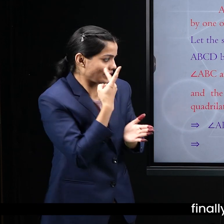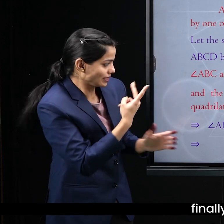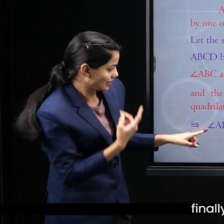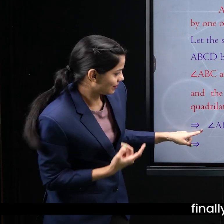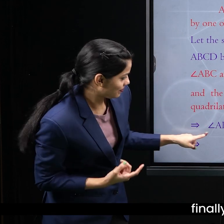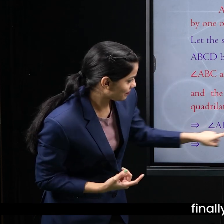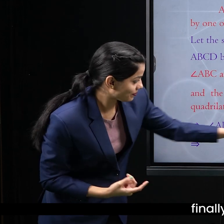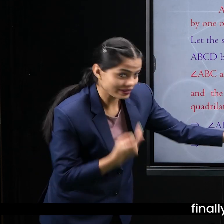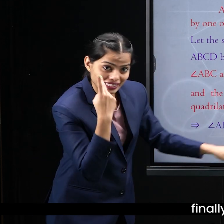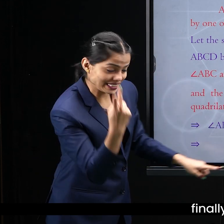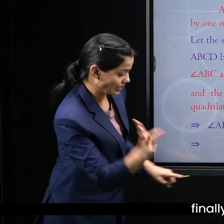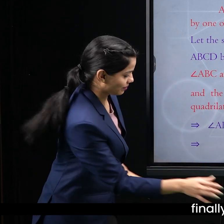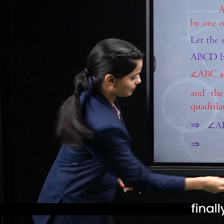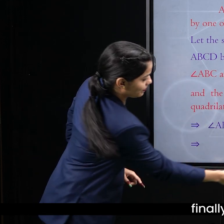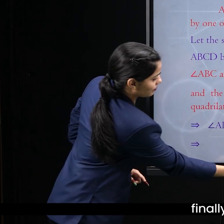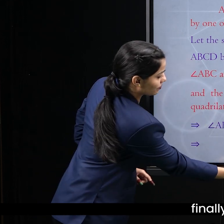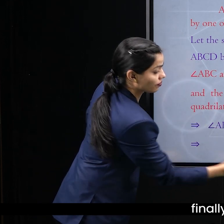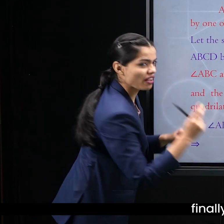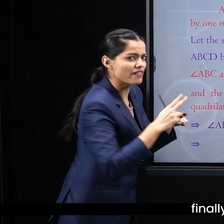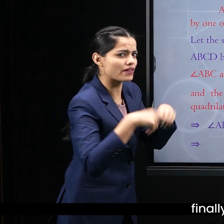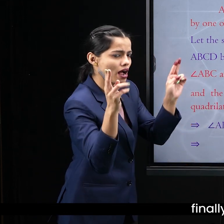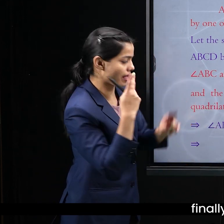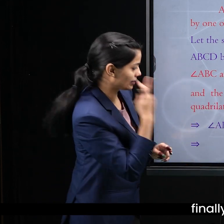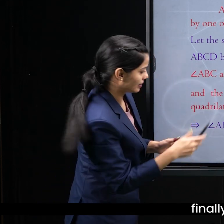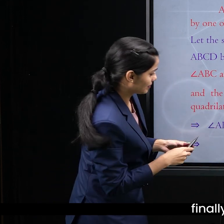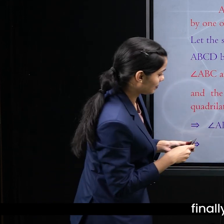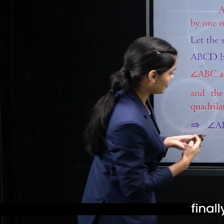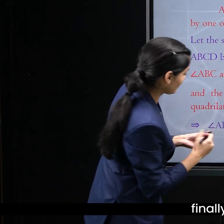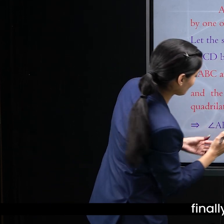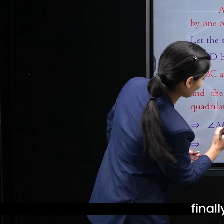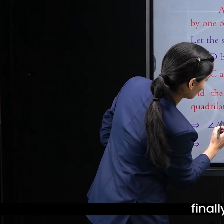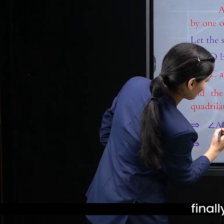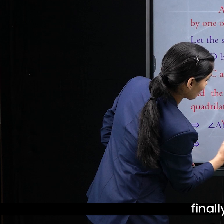finally we get angle CBE is equal to angle ADC.